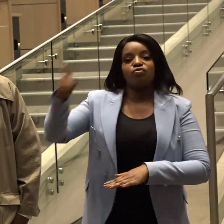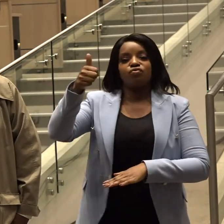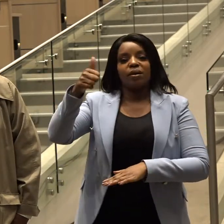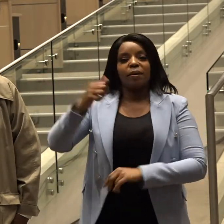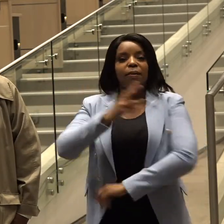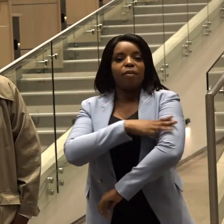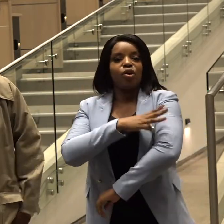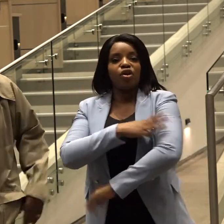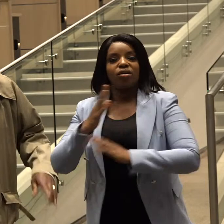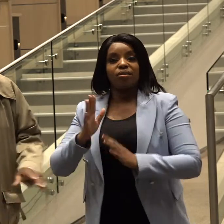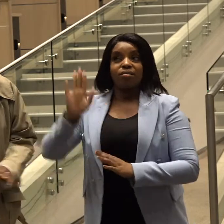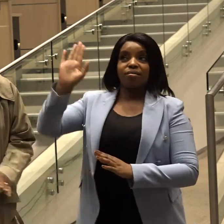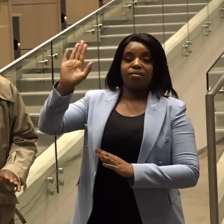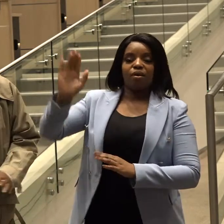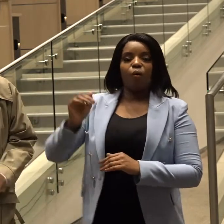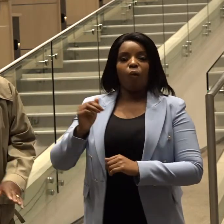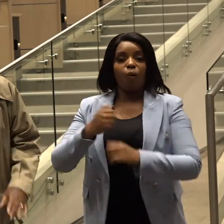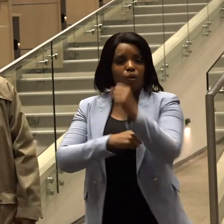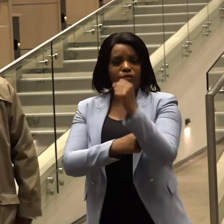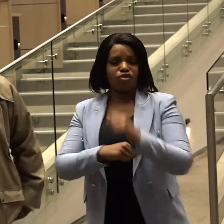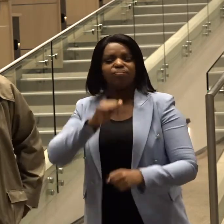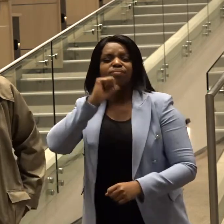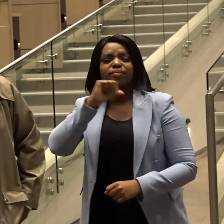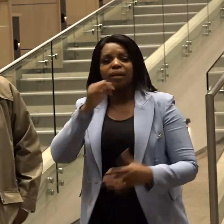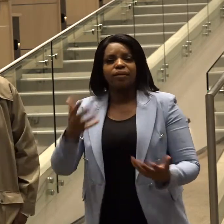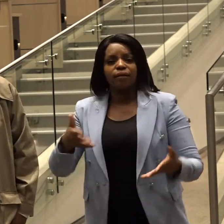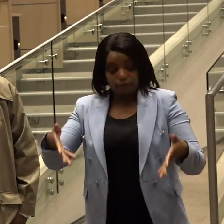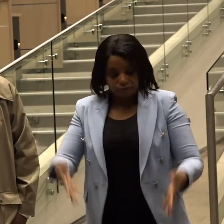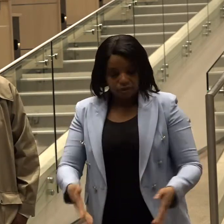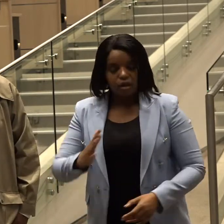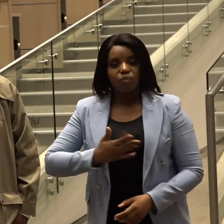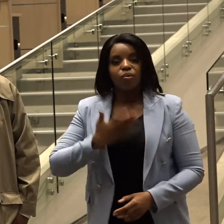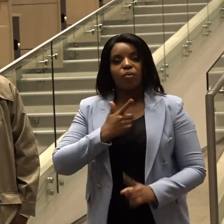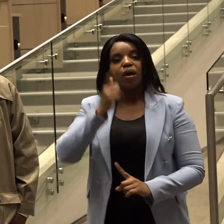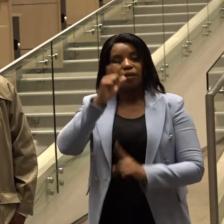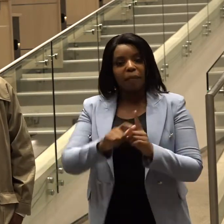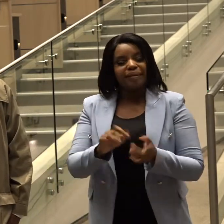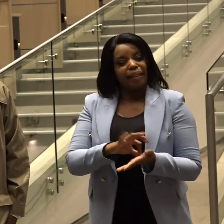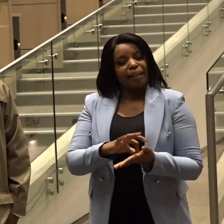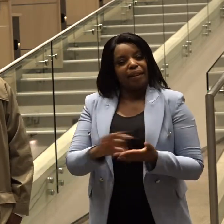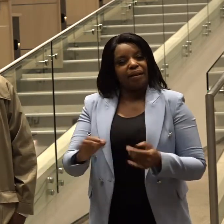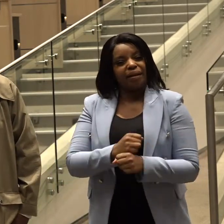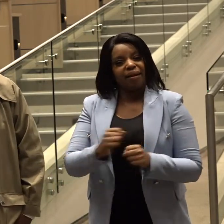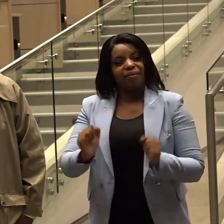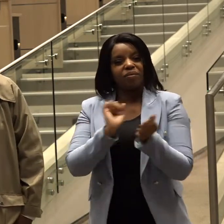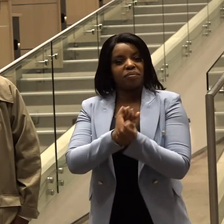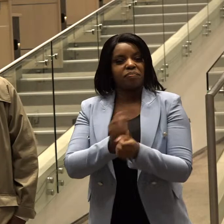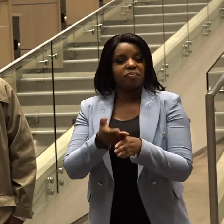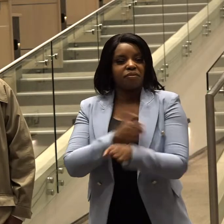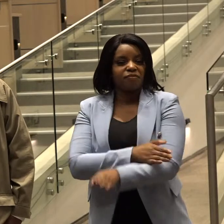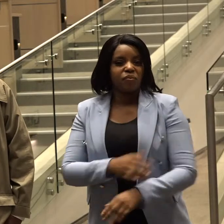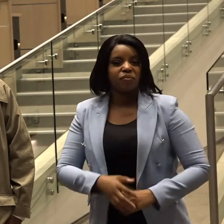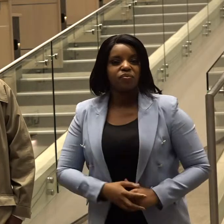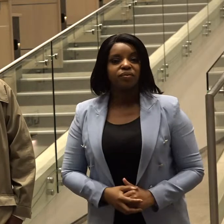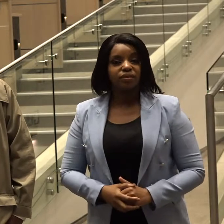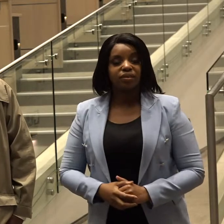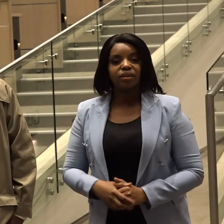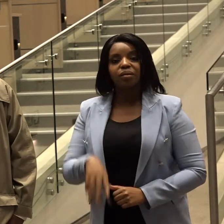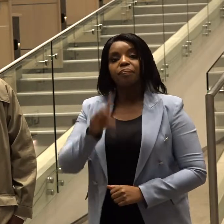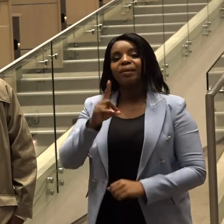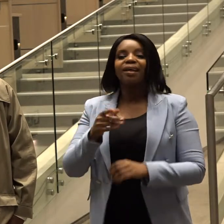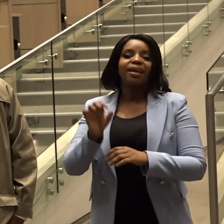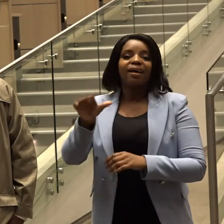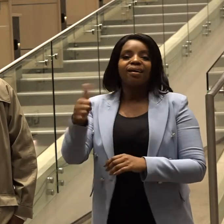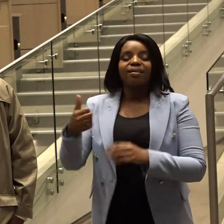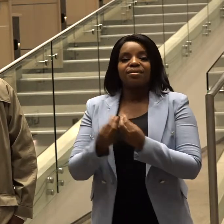office here we need a clear record and then another thing I think the other